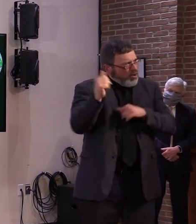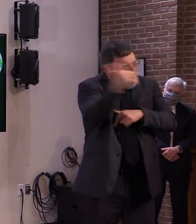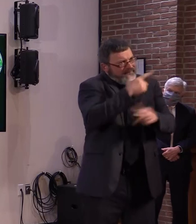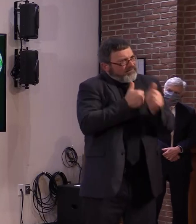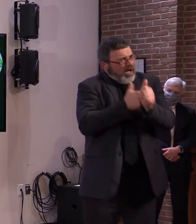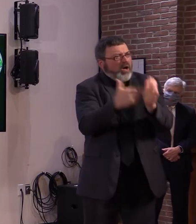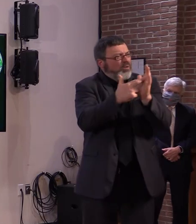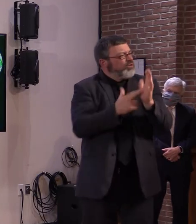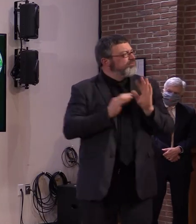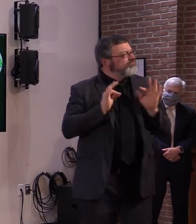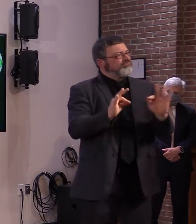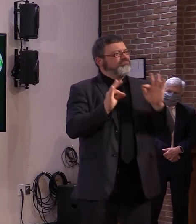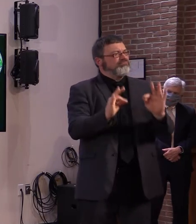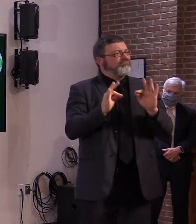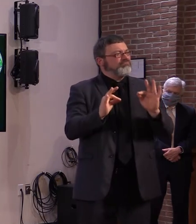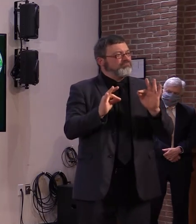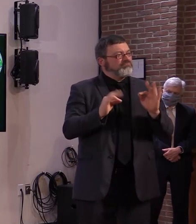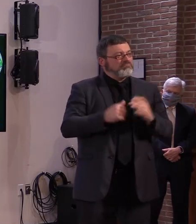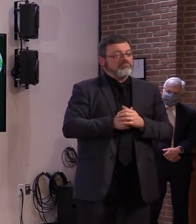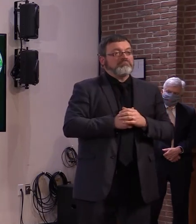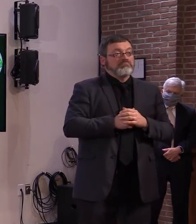over to Secretary French. Thank you.